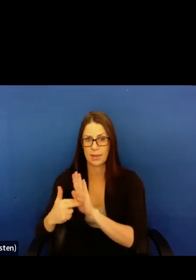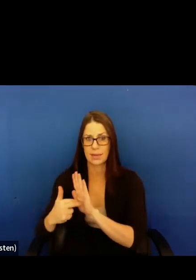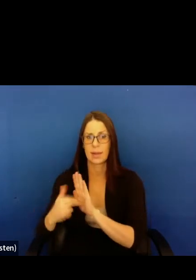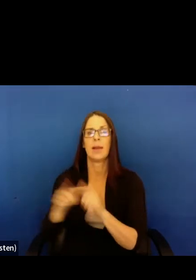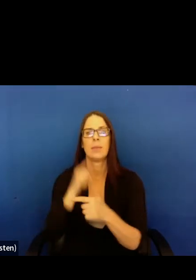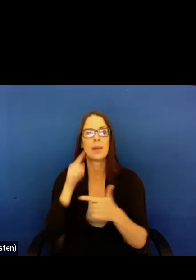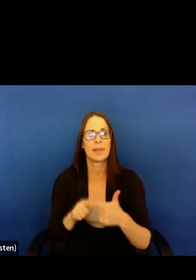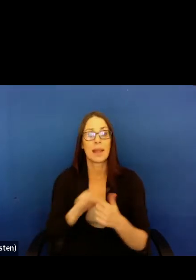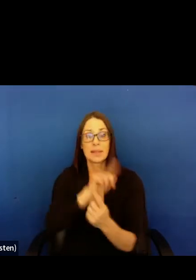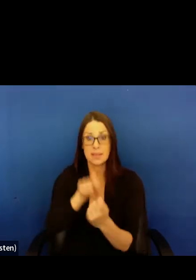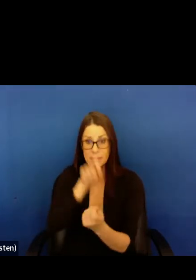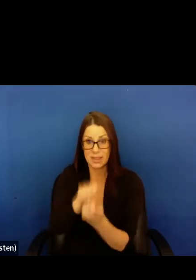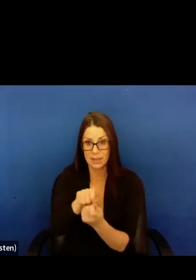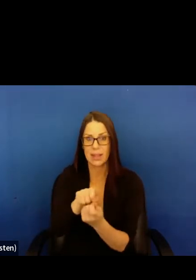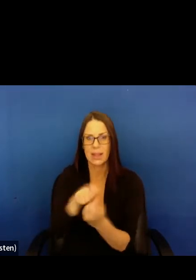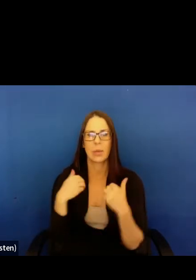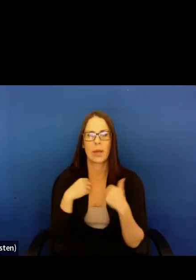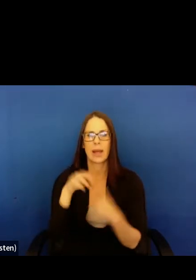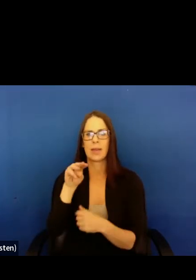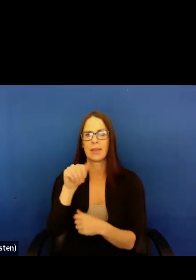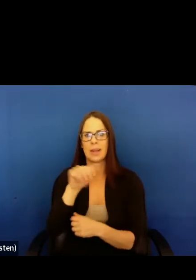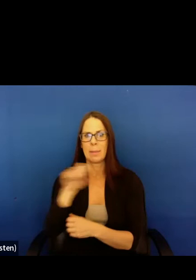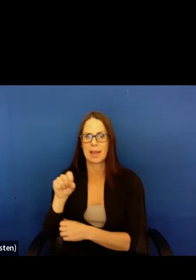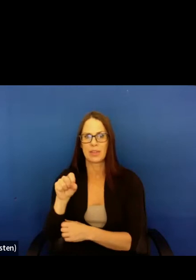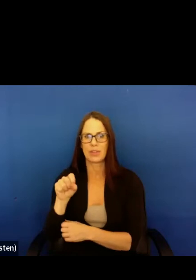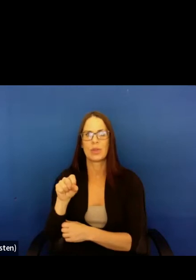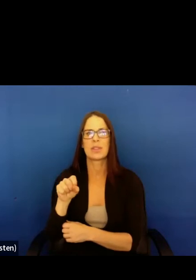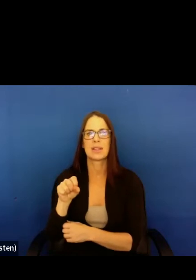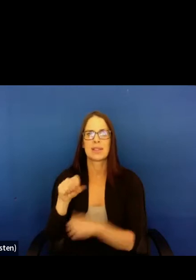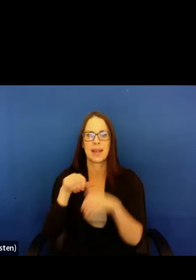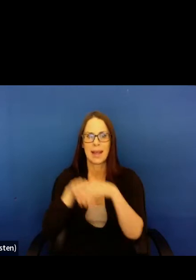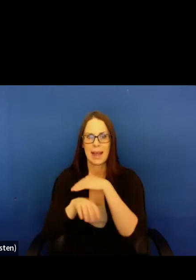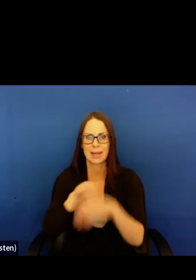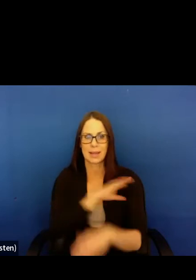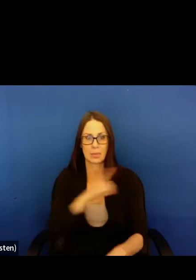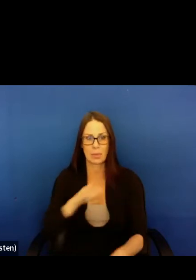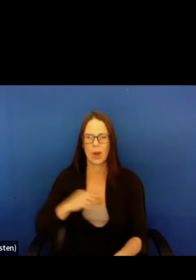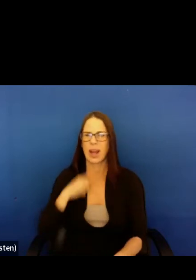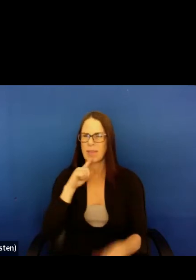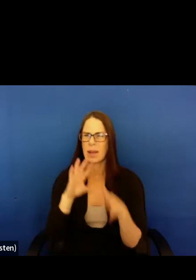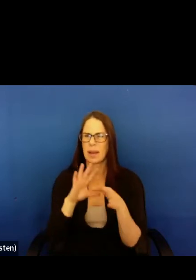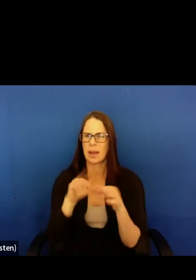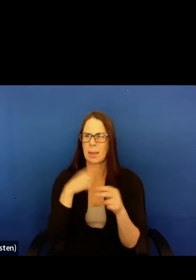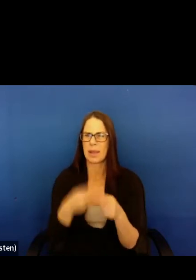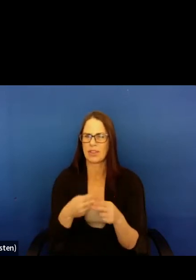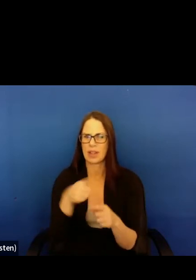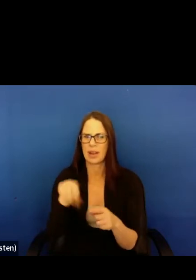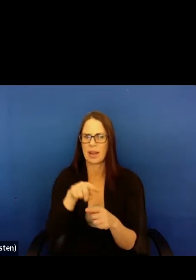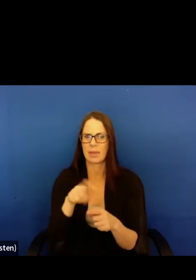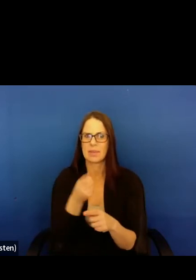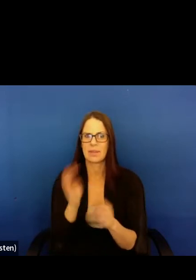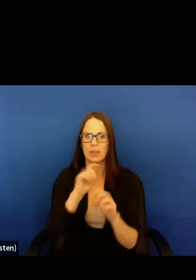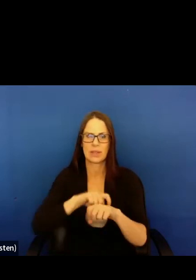as specifically, we have the Massachusetts Architectural Access Board, which I mentioned multiple times, and their